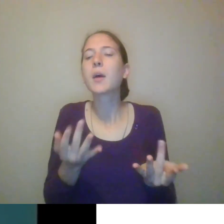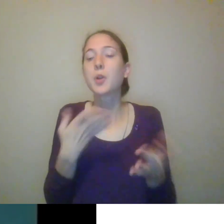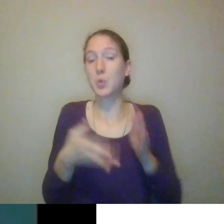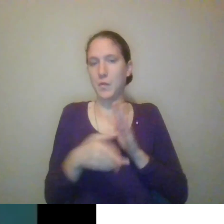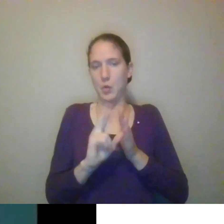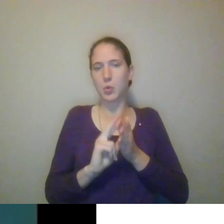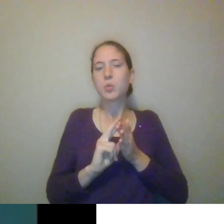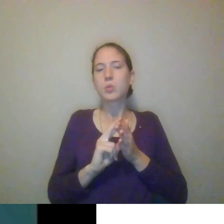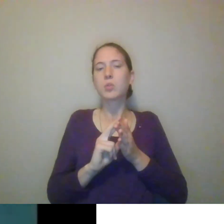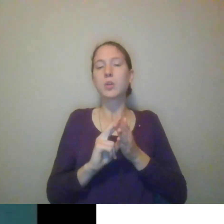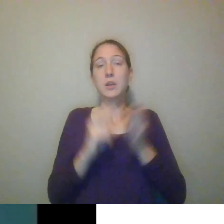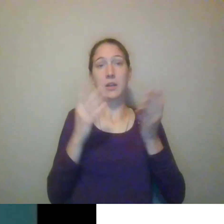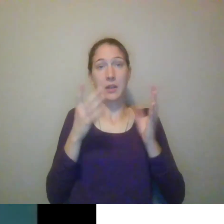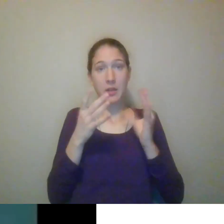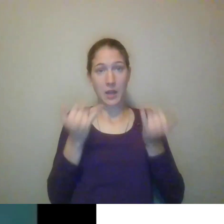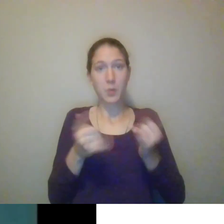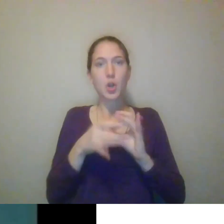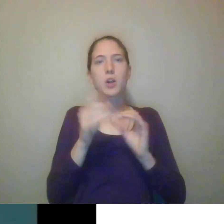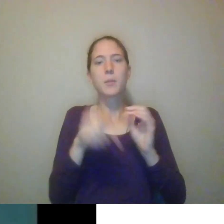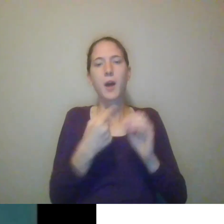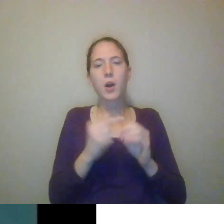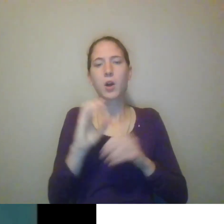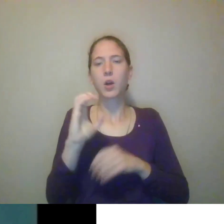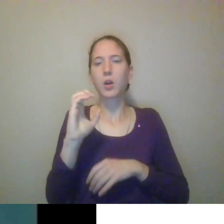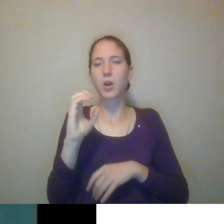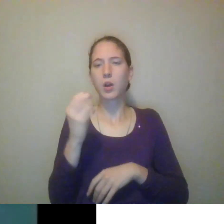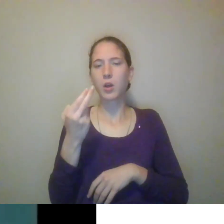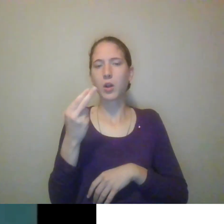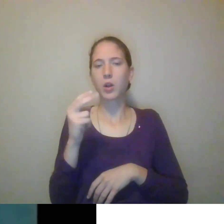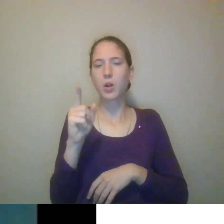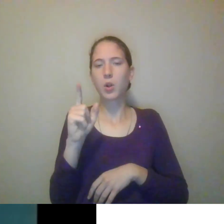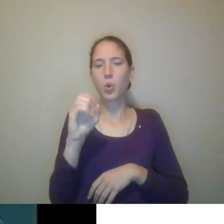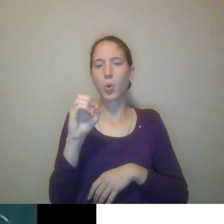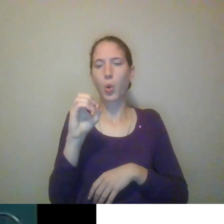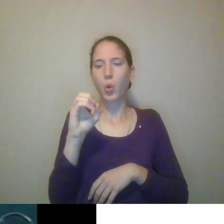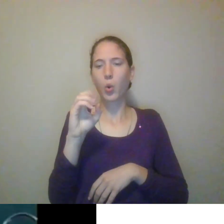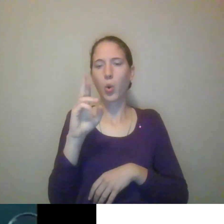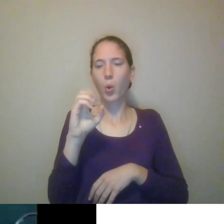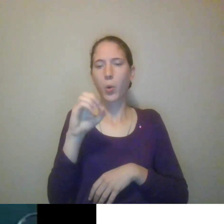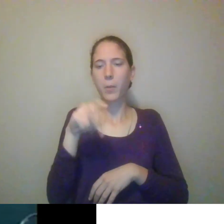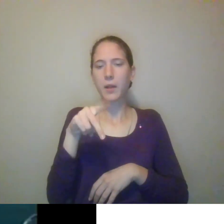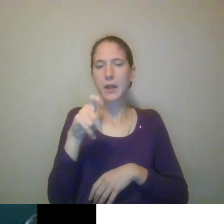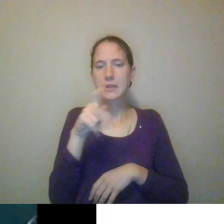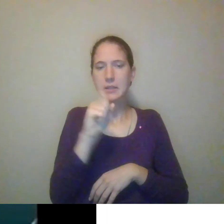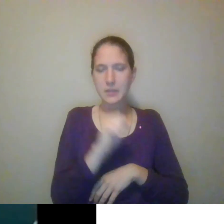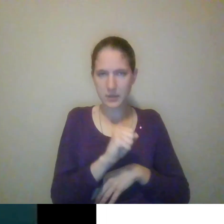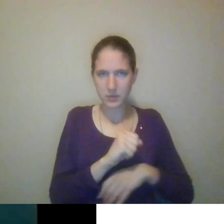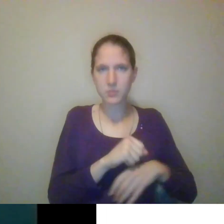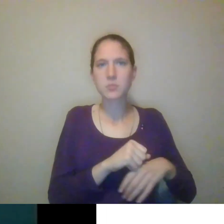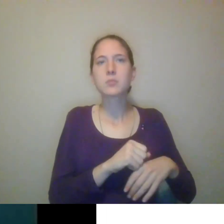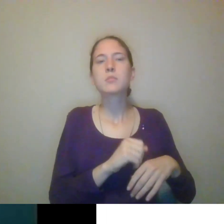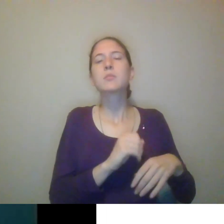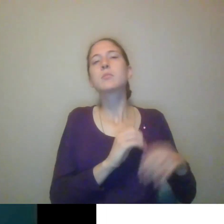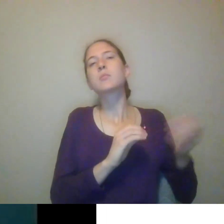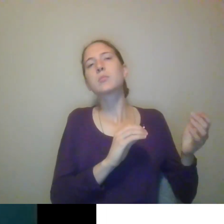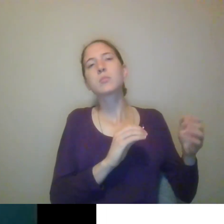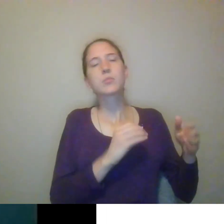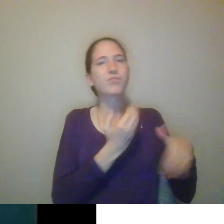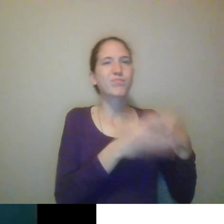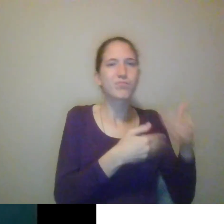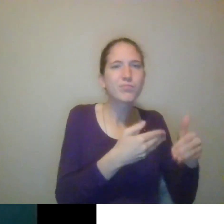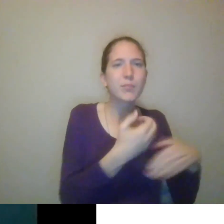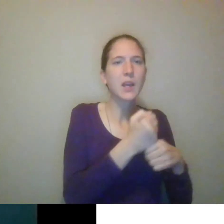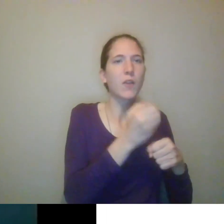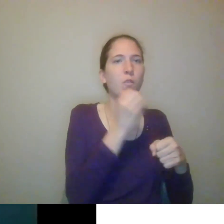today is we were able to get through and talk about chloroplasts and photosynthesis. We were able to go through and begin our discussion of diffusion and